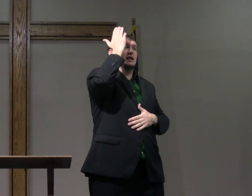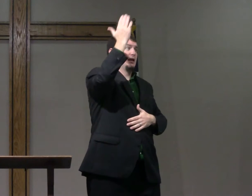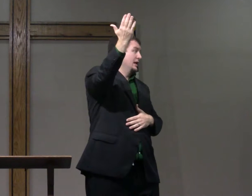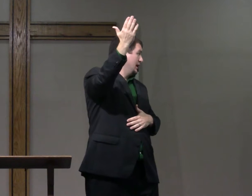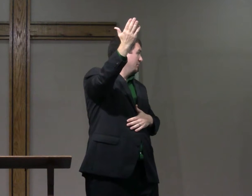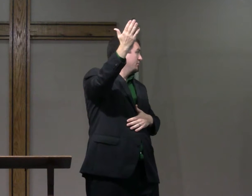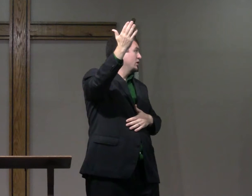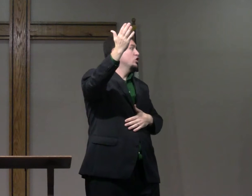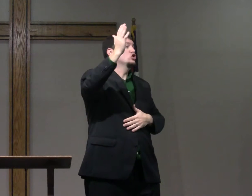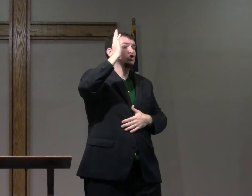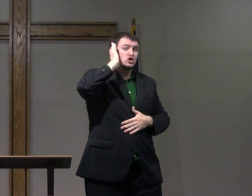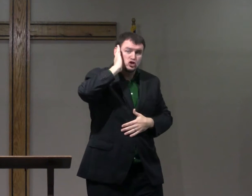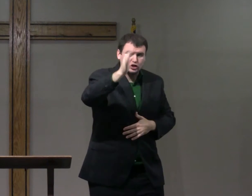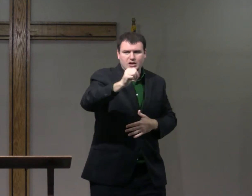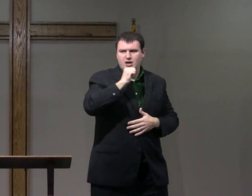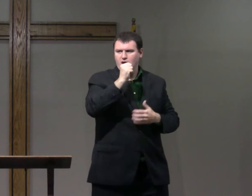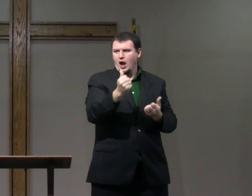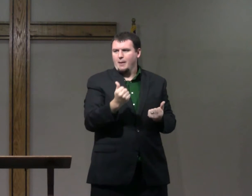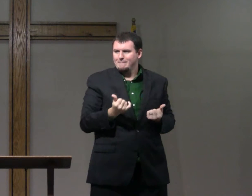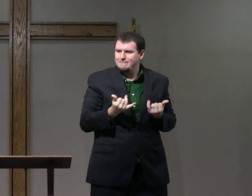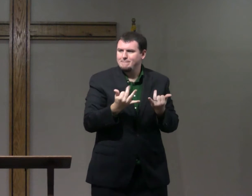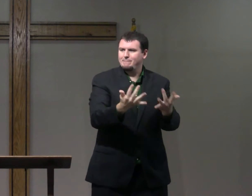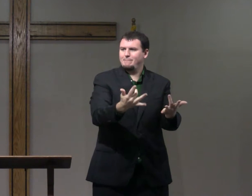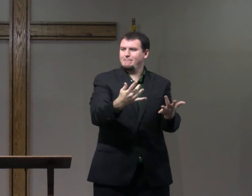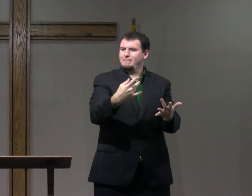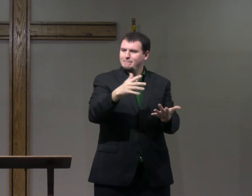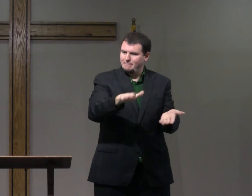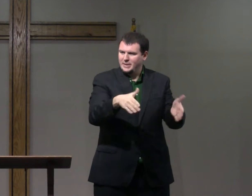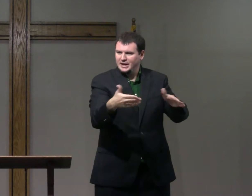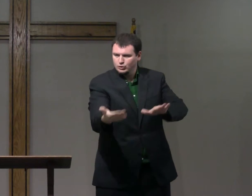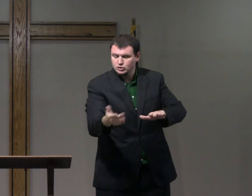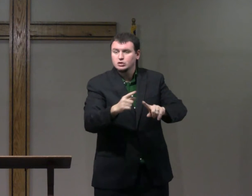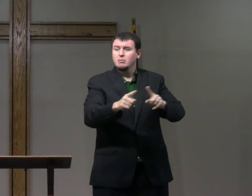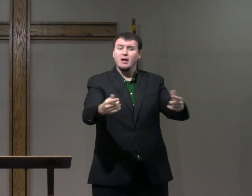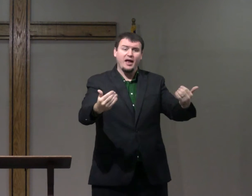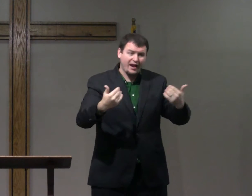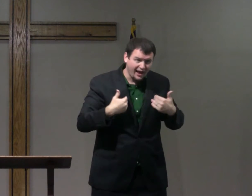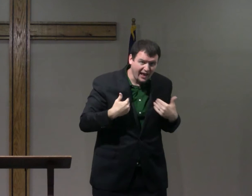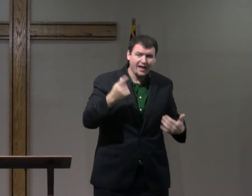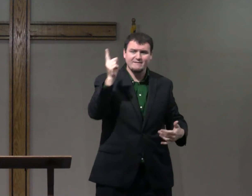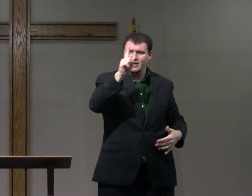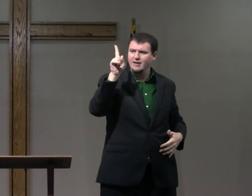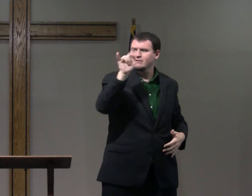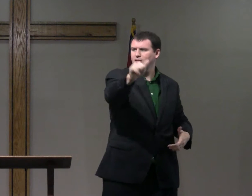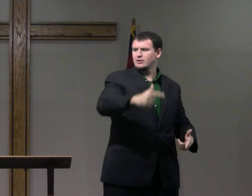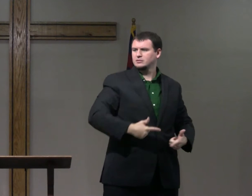believeth in Him should not perish, but have everlasting life.